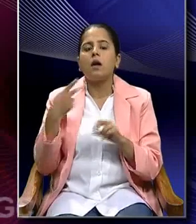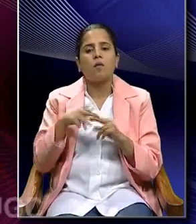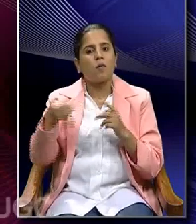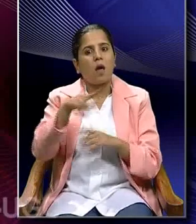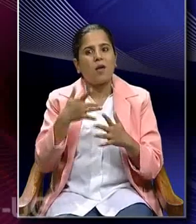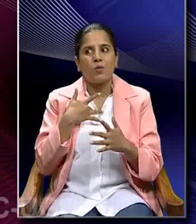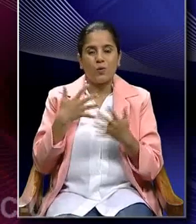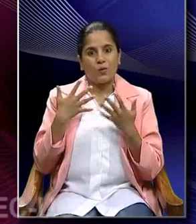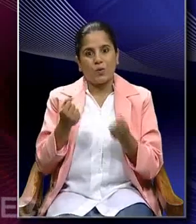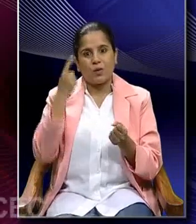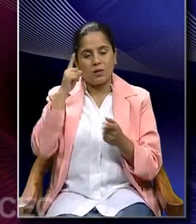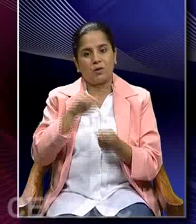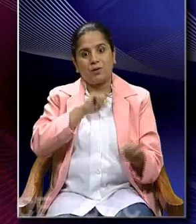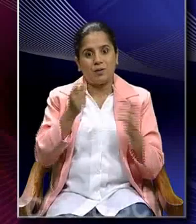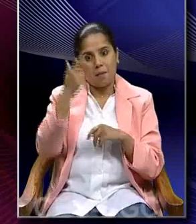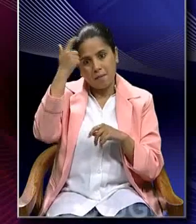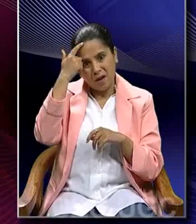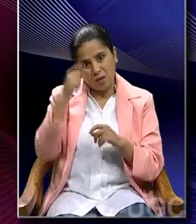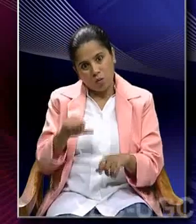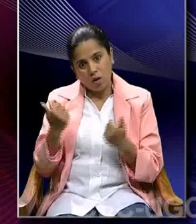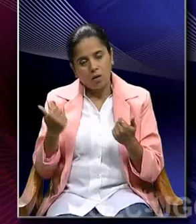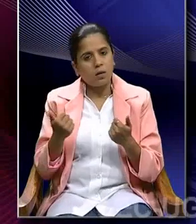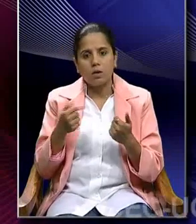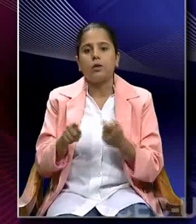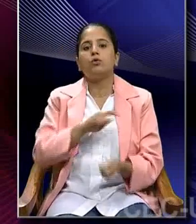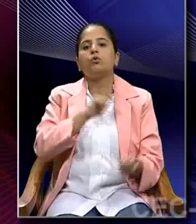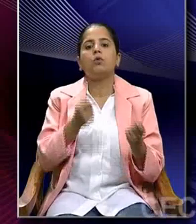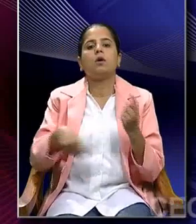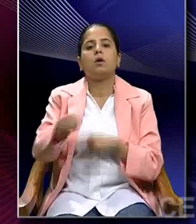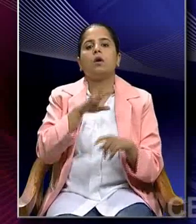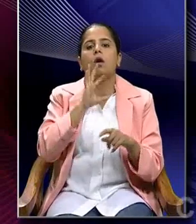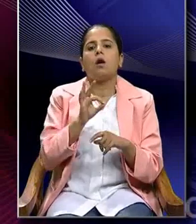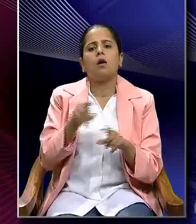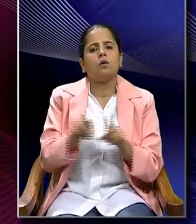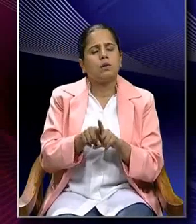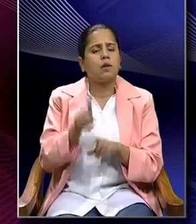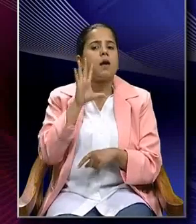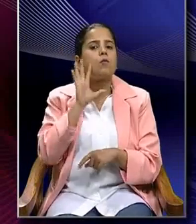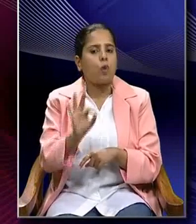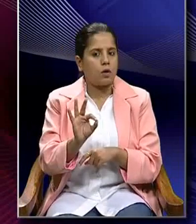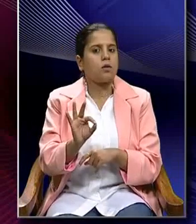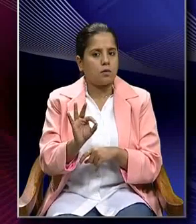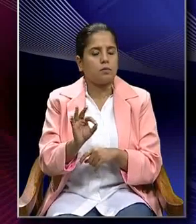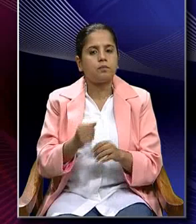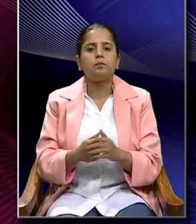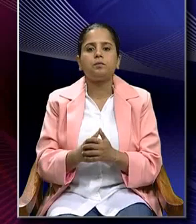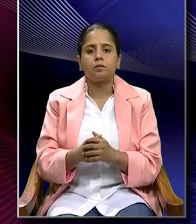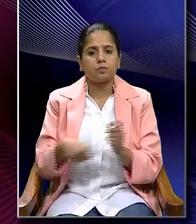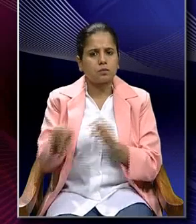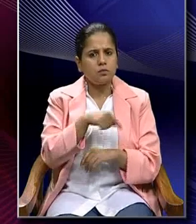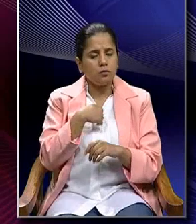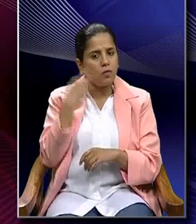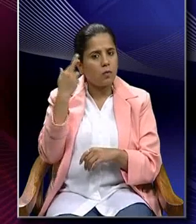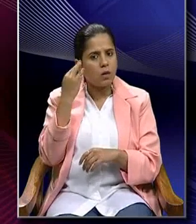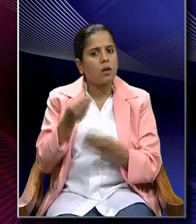wishes to change the mindset, though changing mindset is also very important. Now, the reason I give